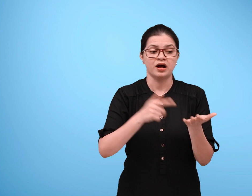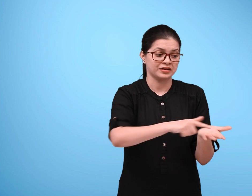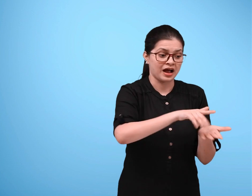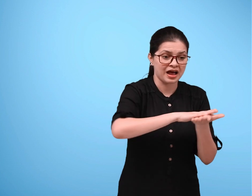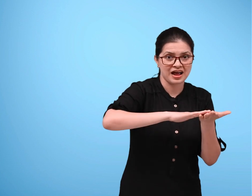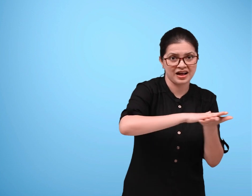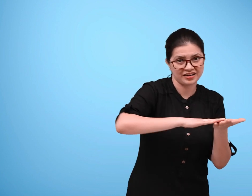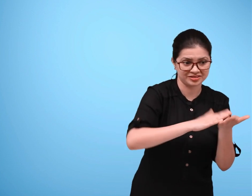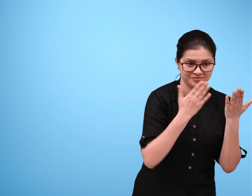land,